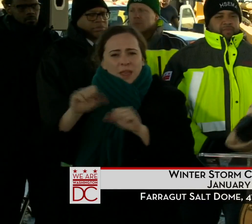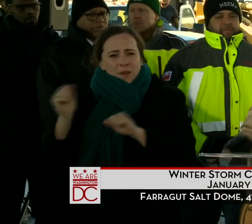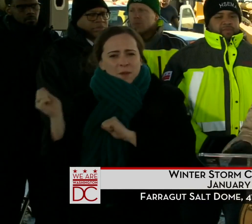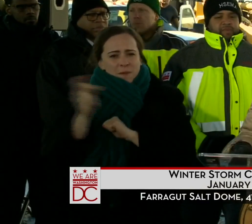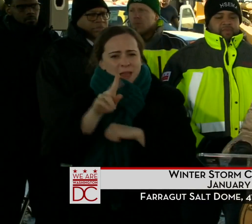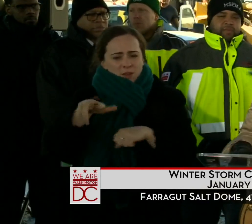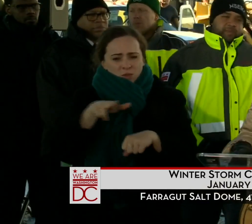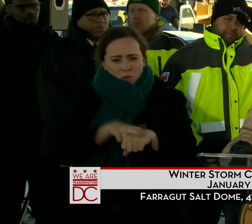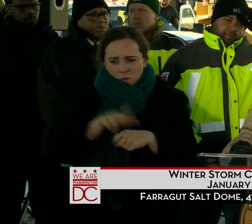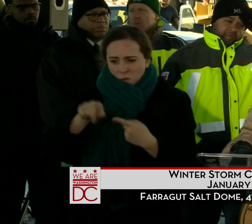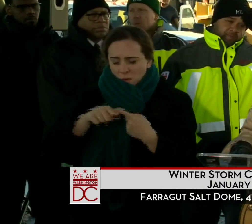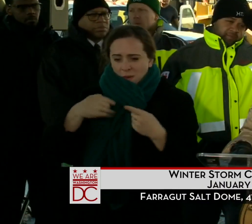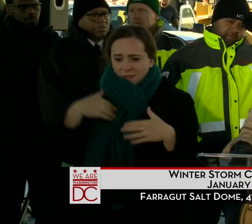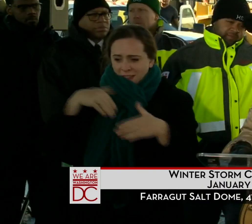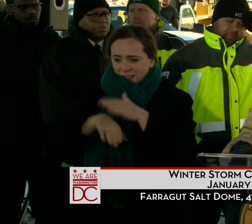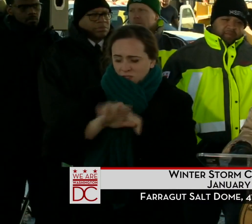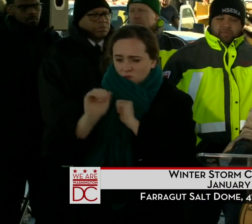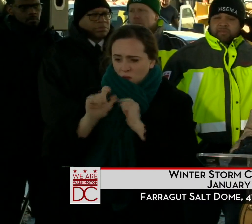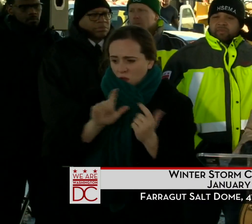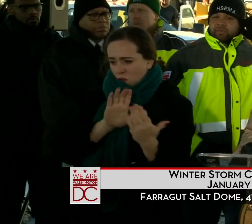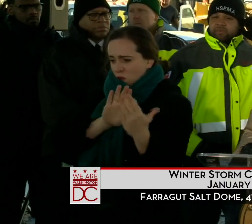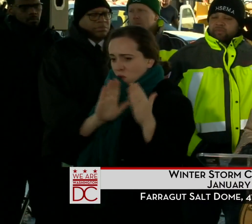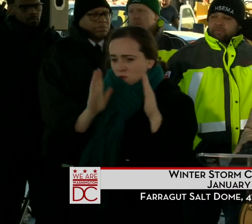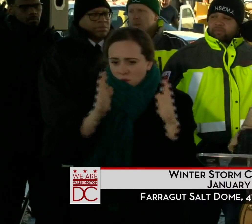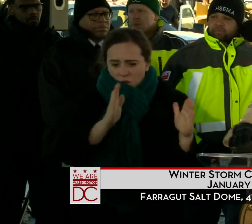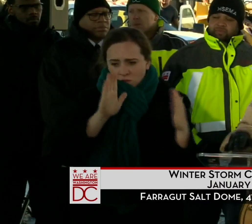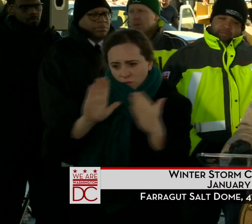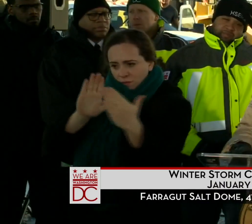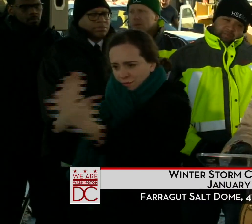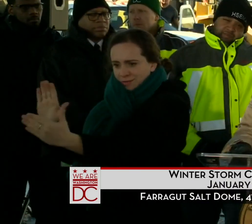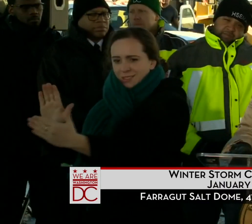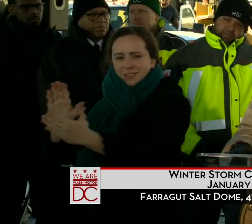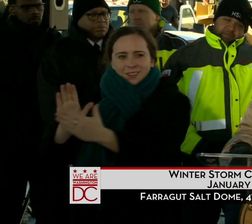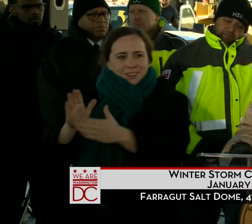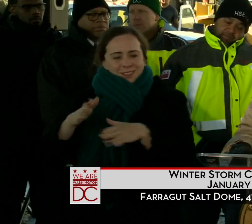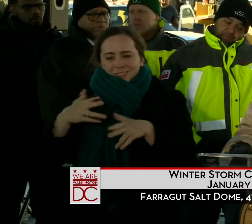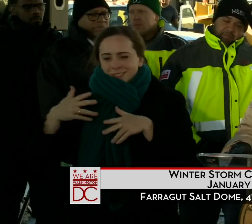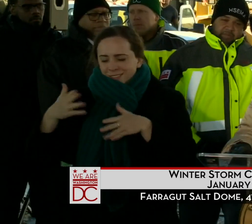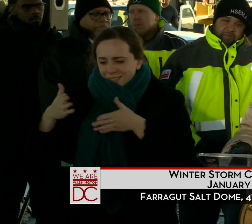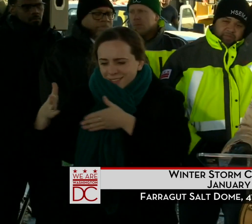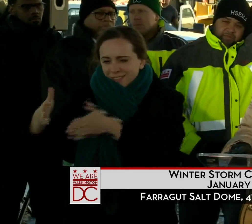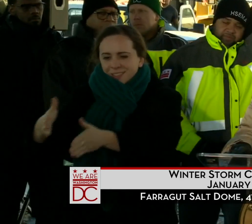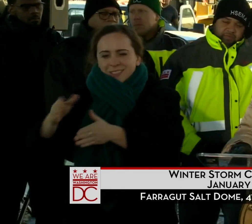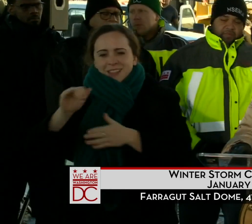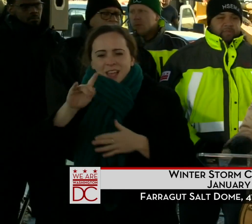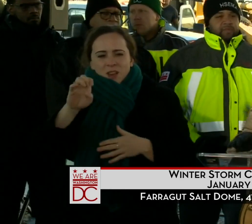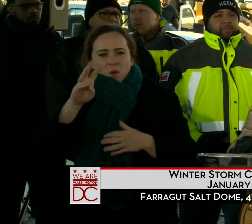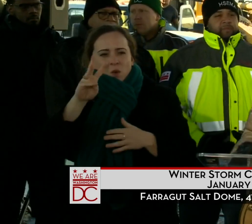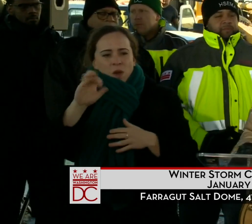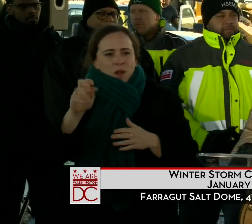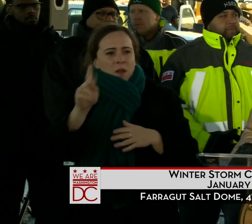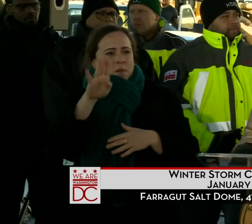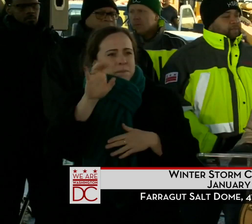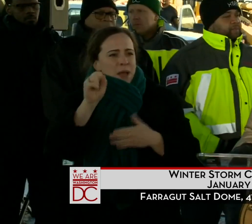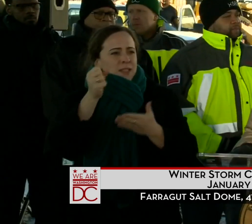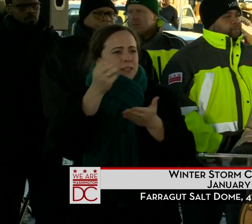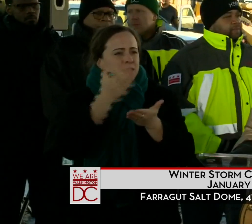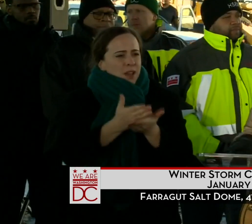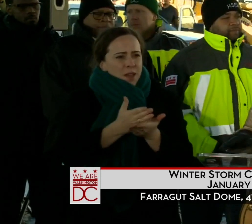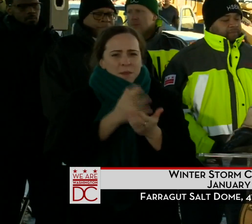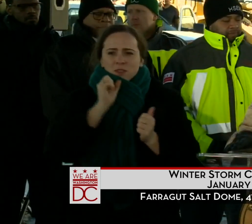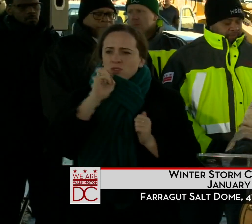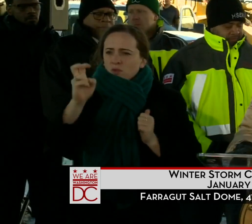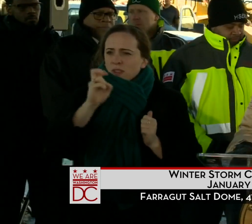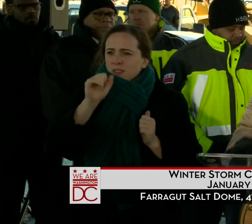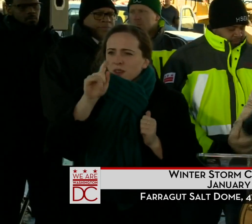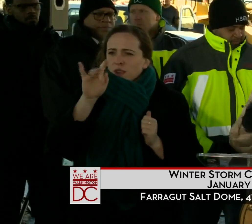when we have access to all our roads, sidewalks, bus stops, and transit stations. So please help us